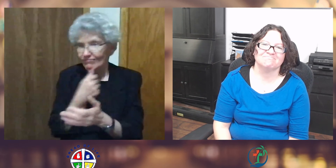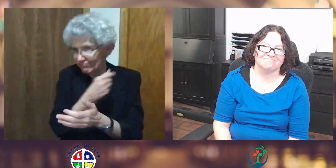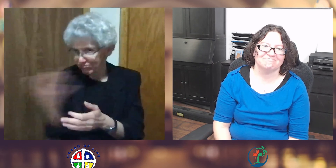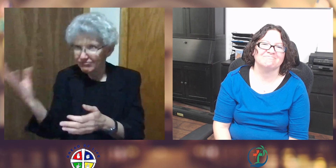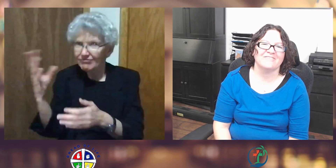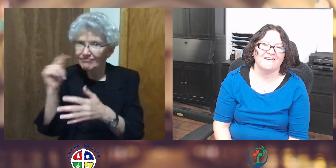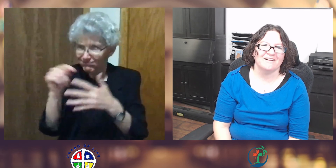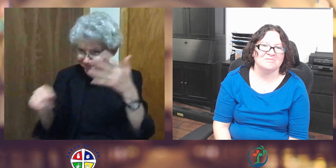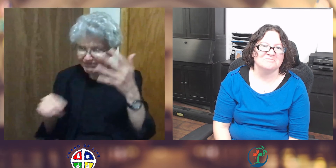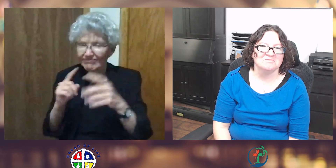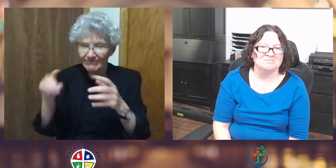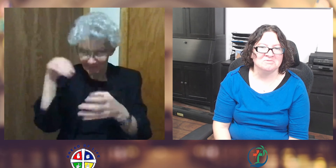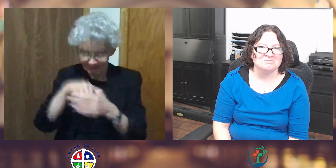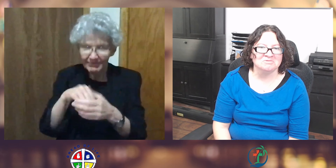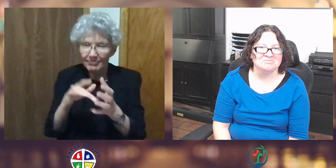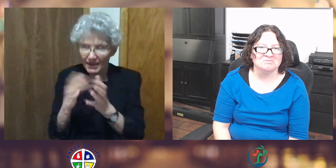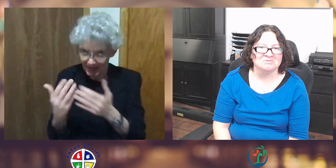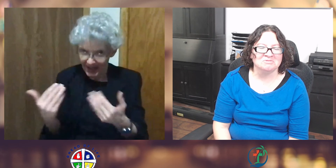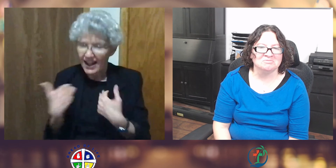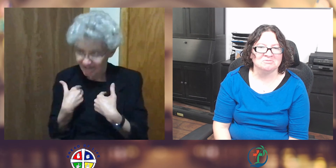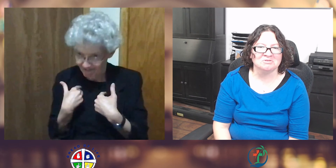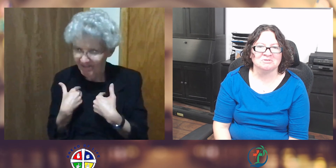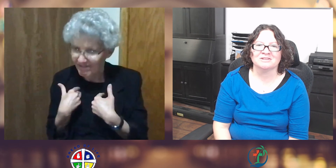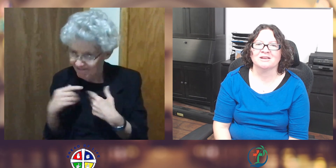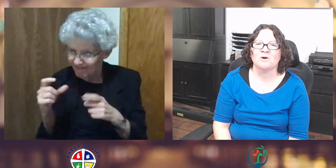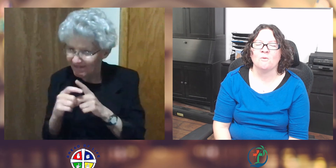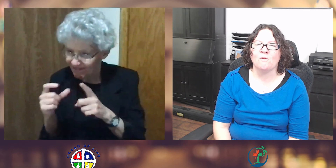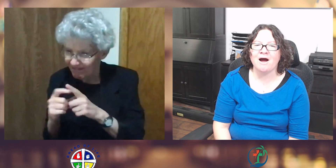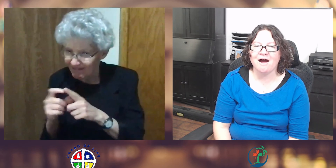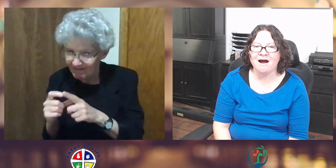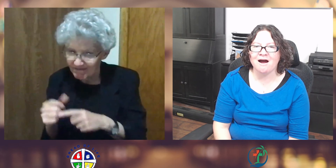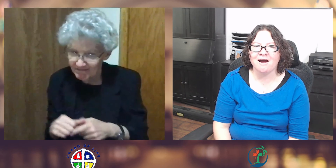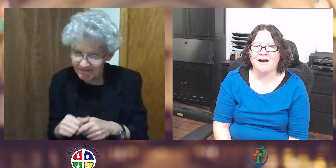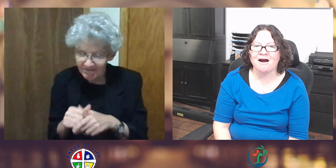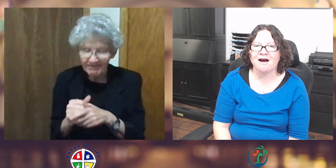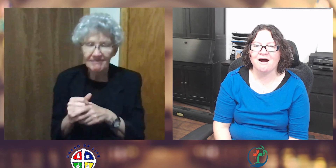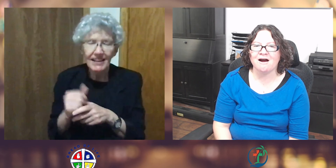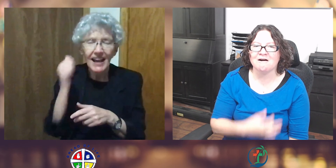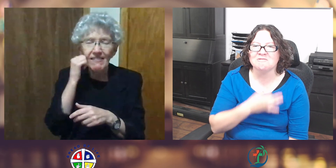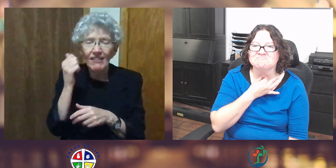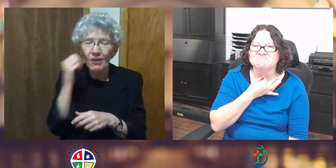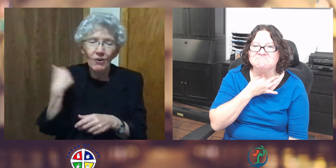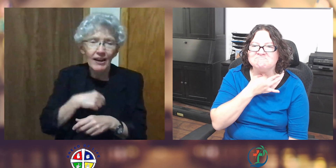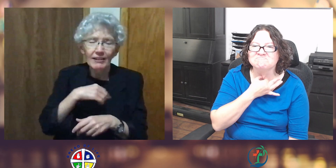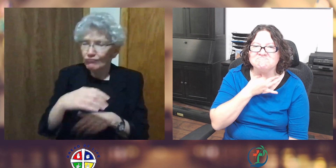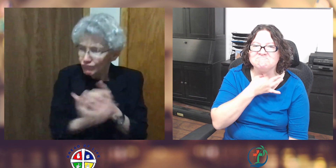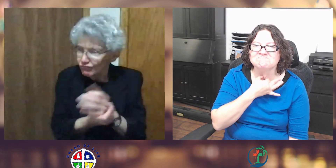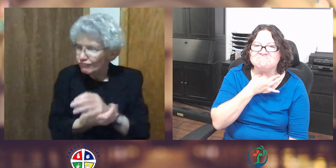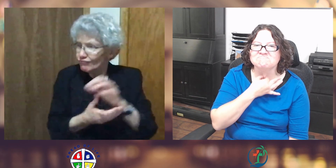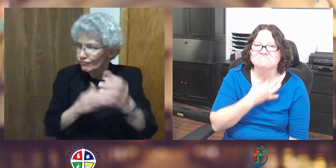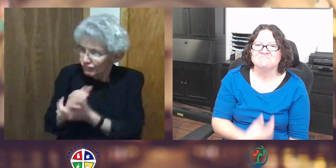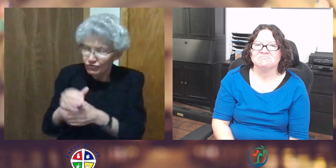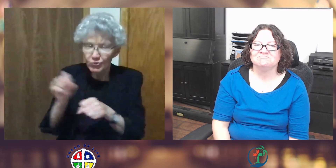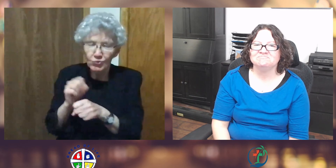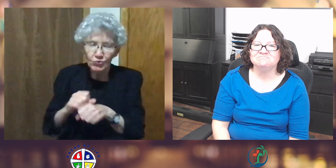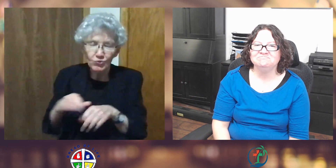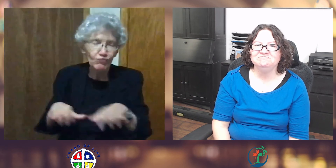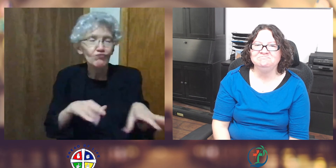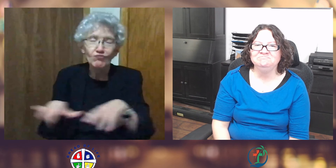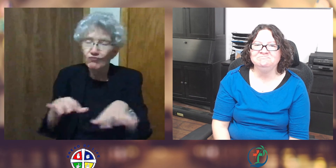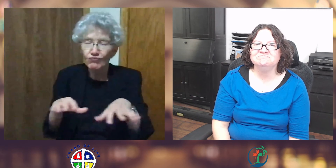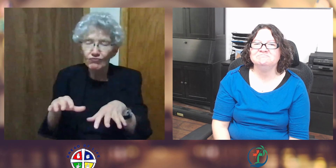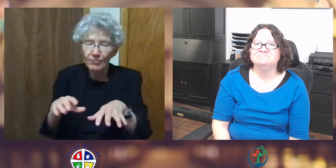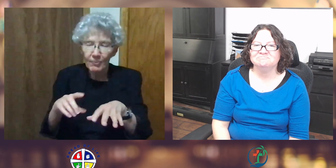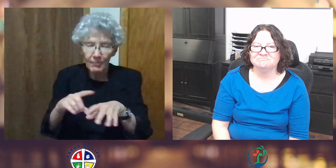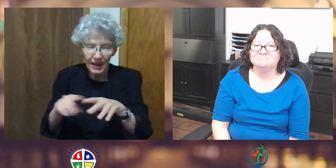as how you sent James and John ahead to Syria to prepare. We can schedule that in advance. Or for instance, maybe